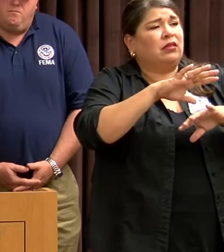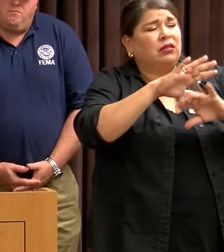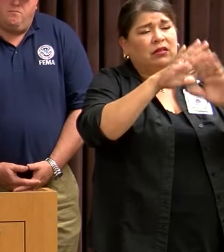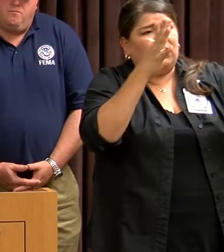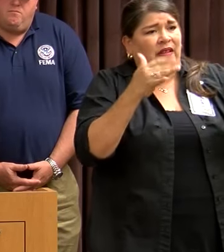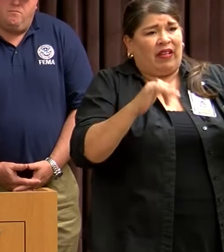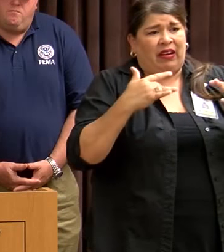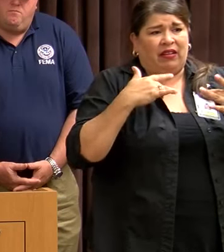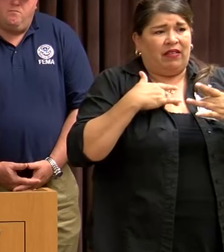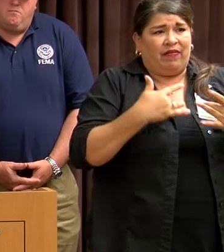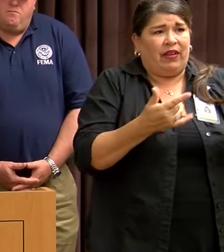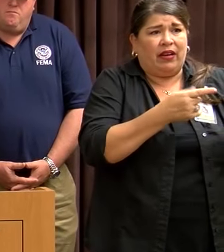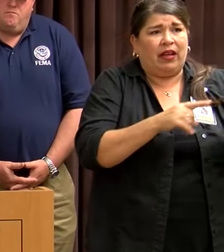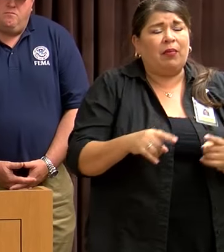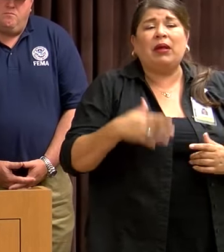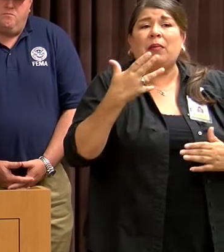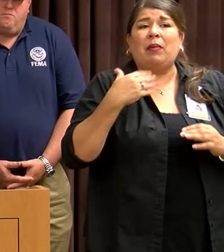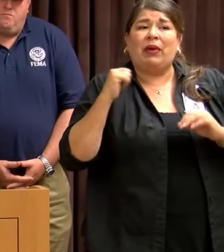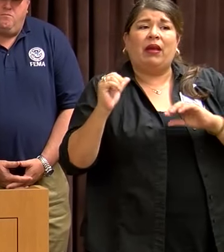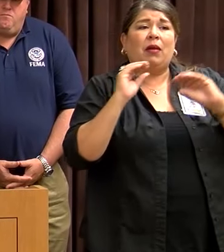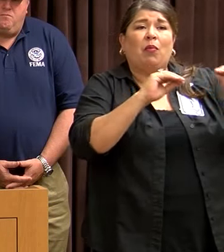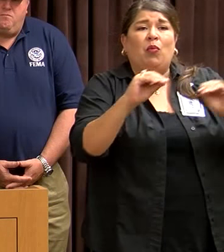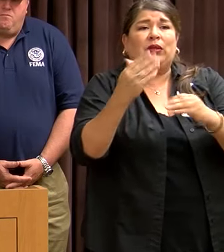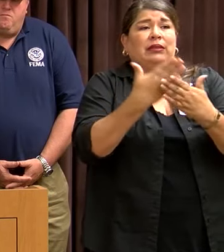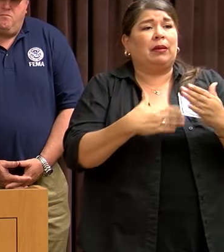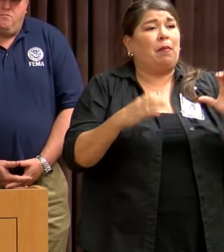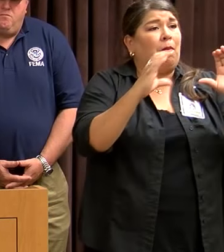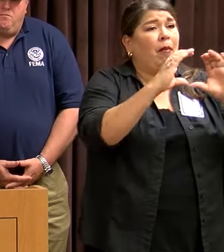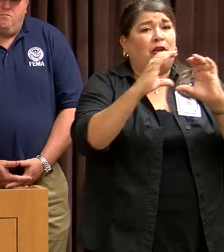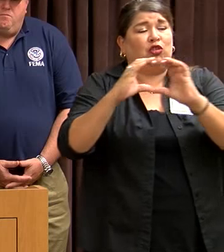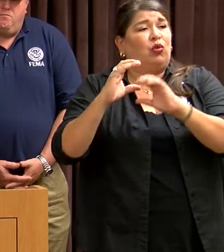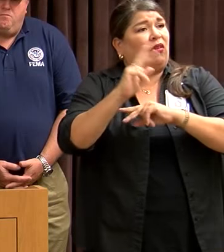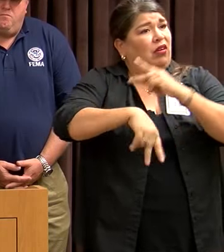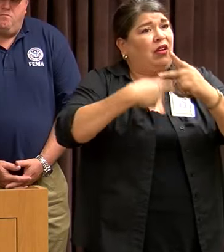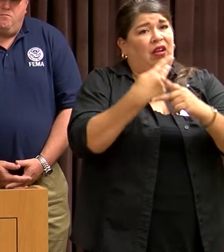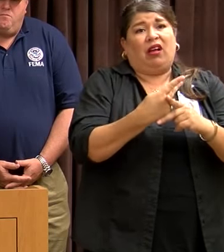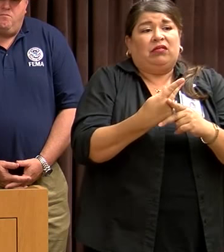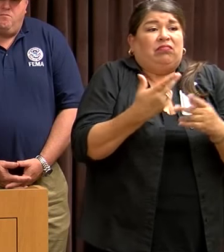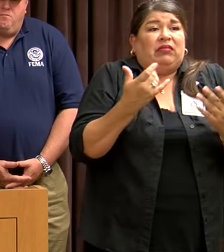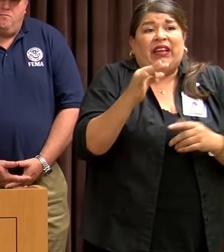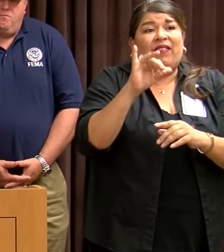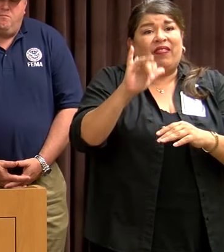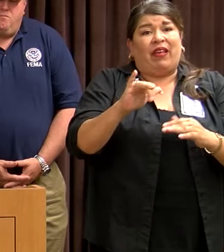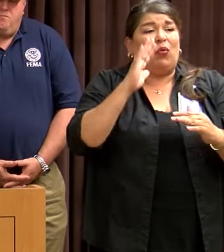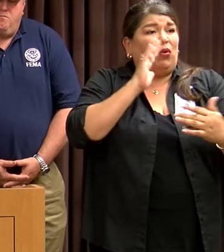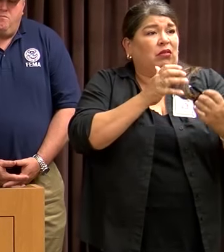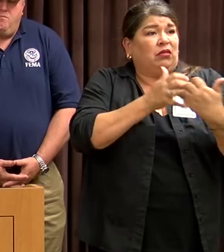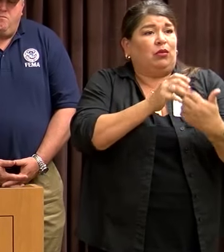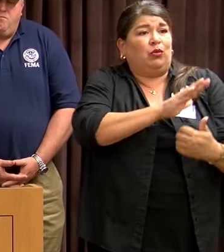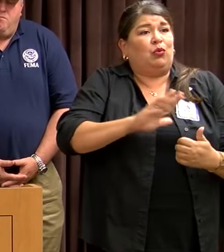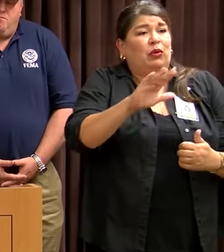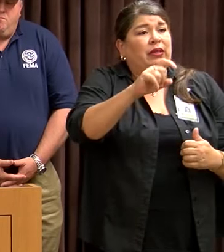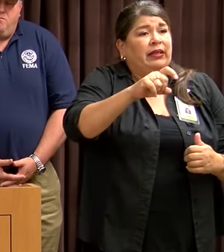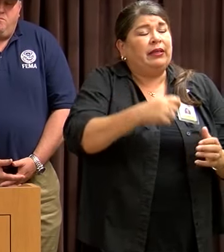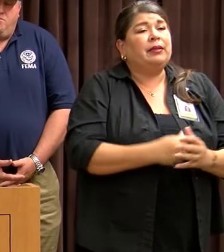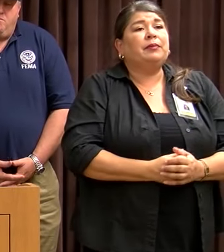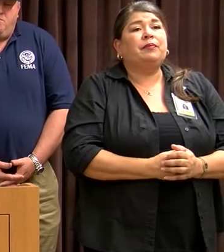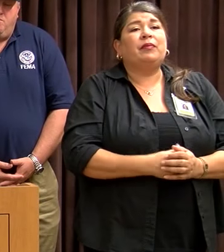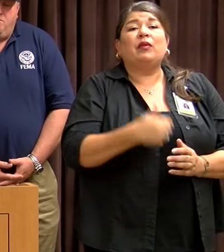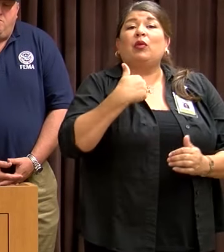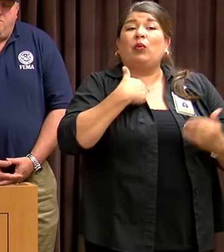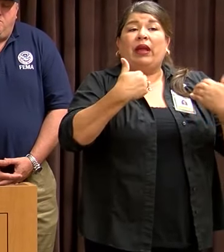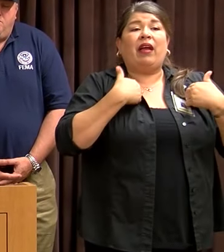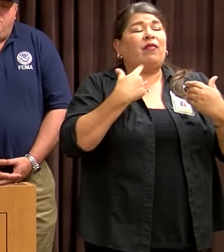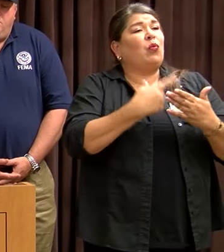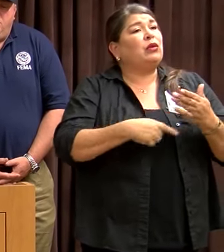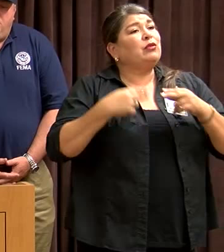event, maybe even modular type units if that's what's going to be the most appropriate to fit your needs. We have what's called case